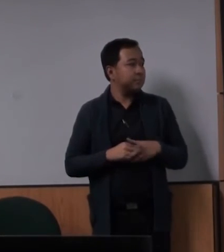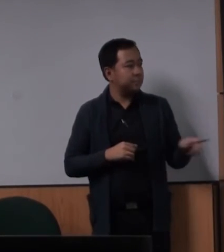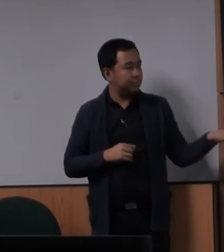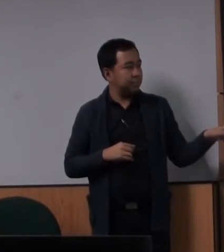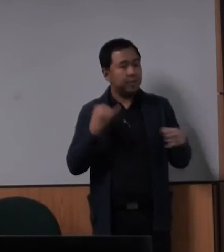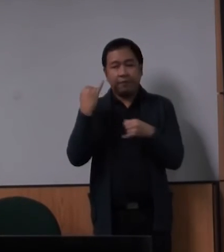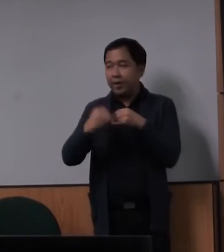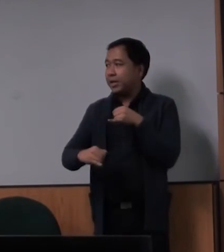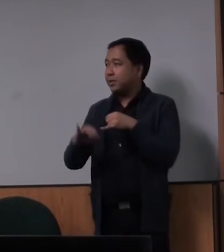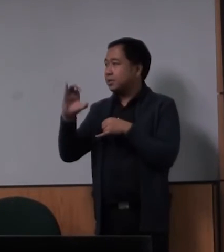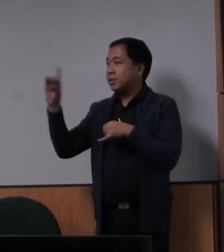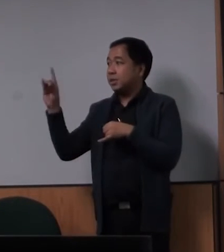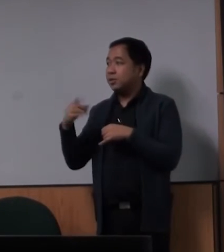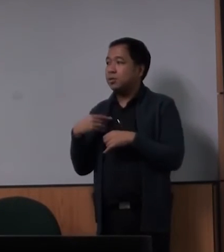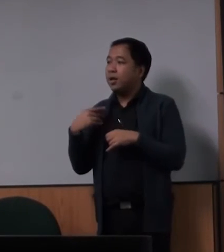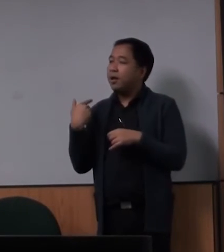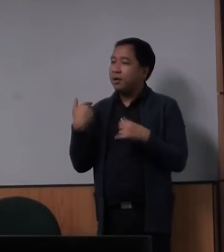CD. So 17 topics.